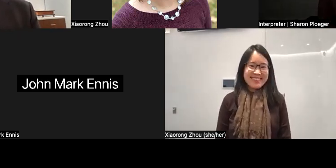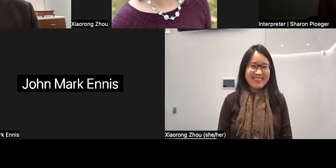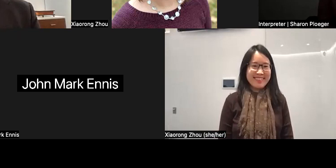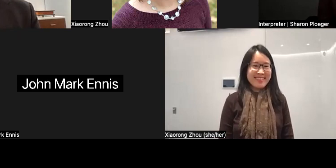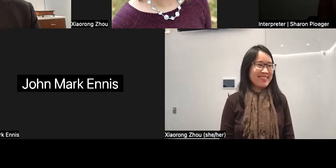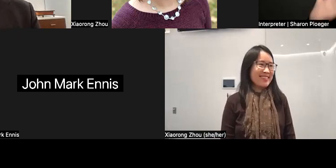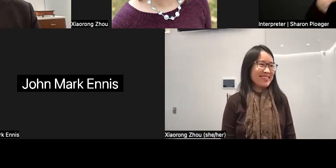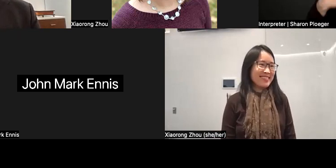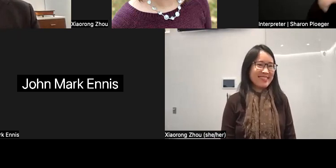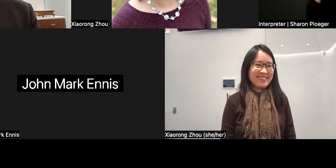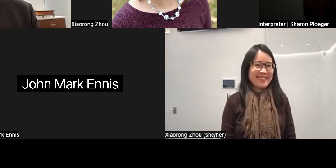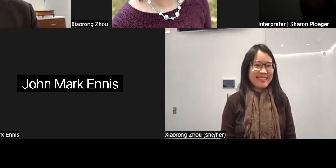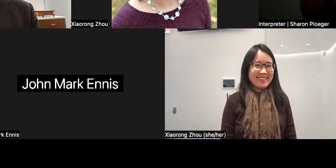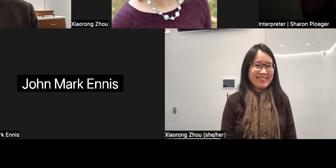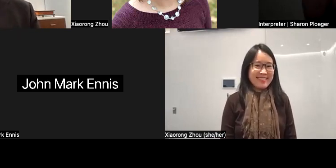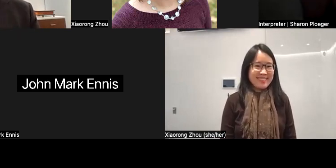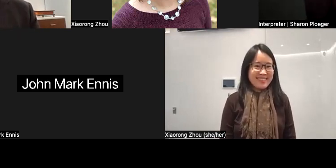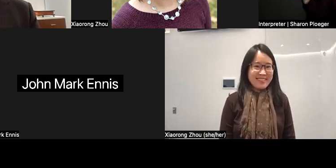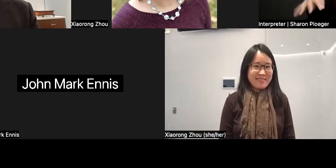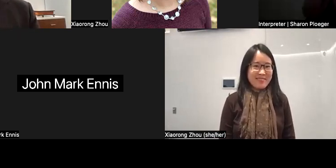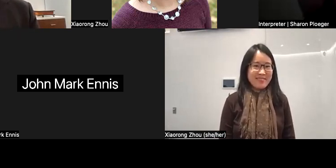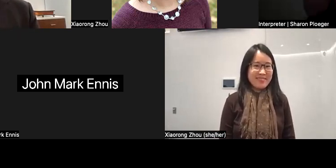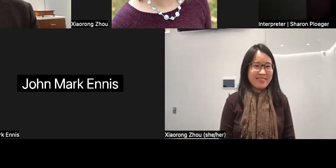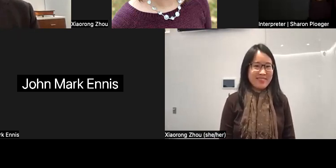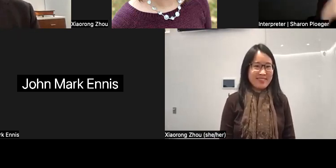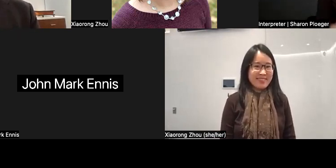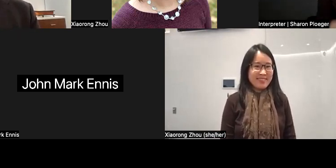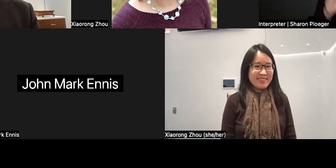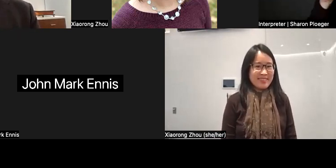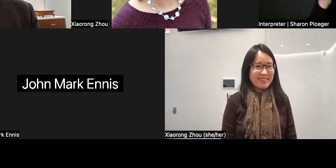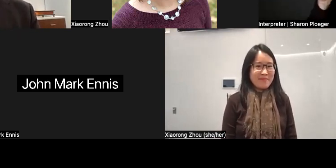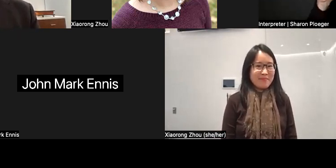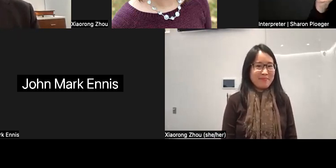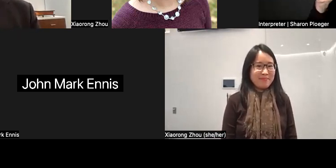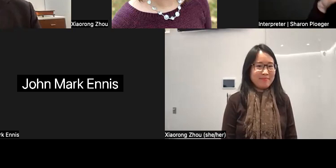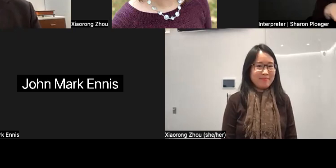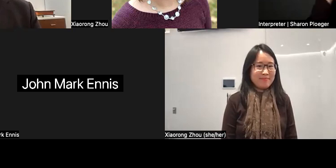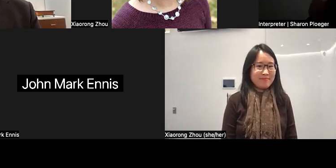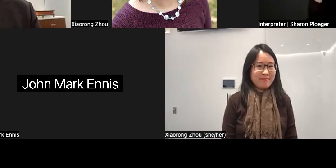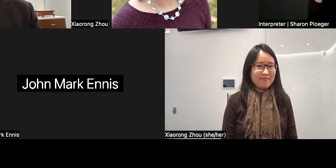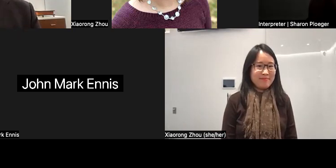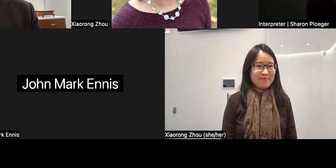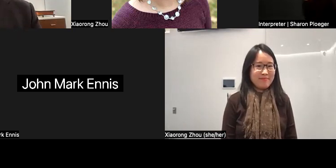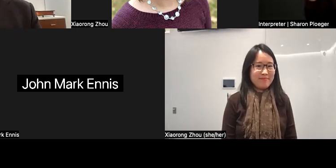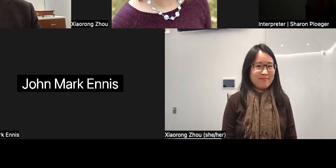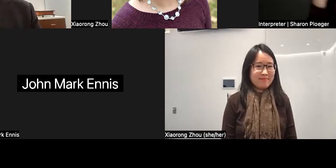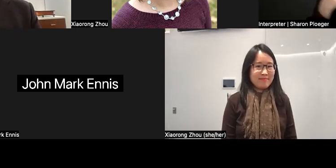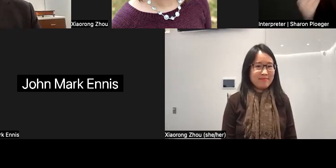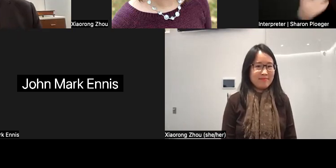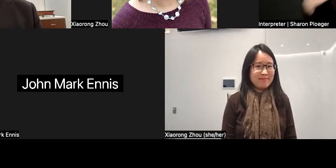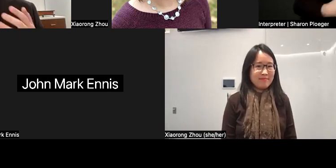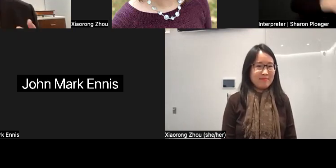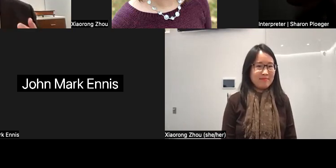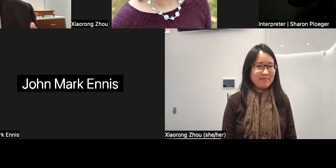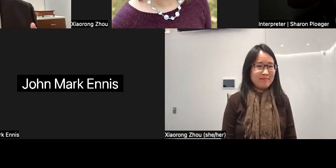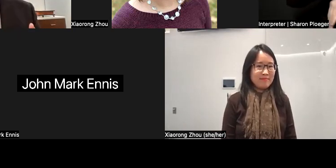your biography. Obviously, you have accomplished a lot in your career, and we are going to get to